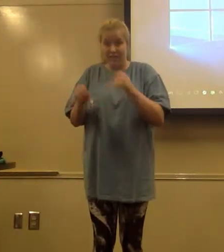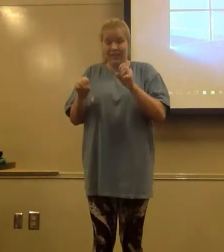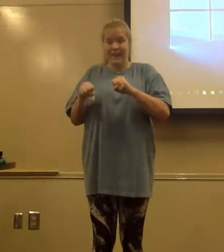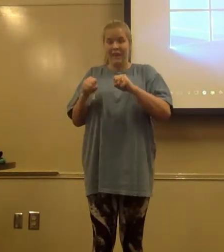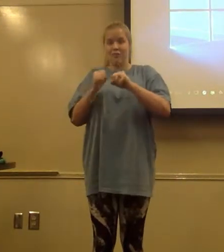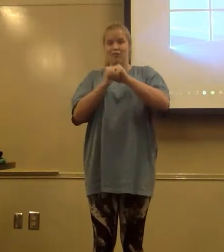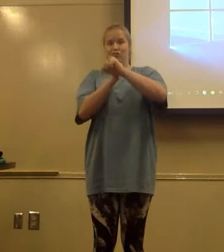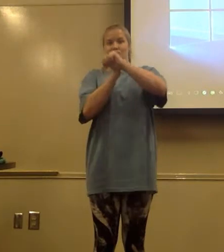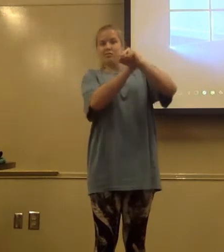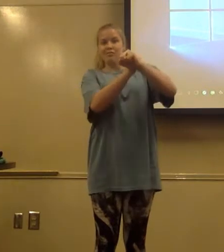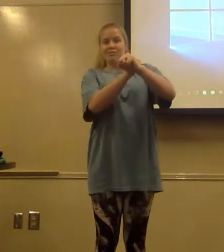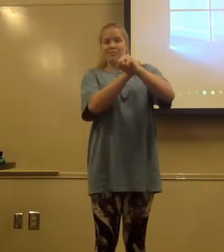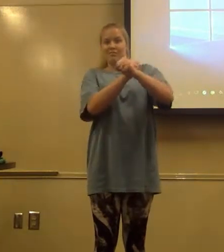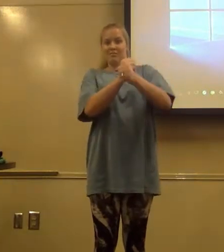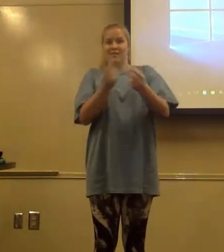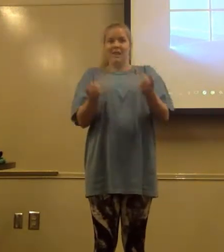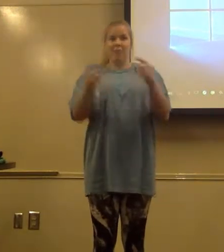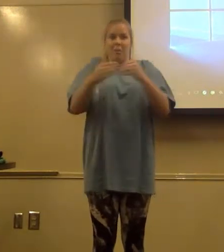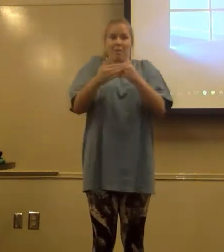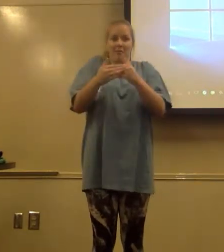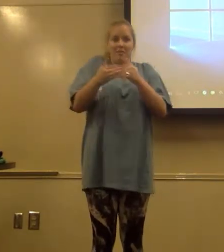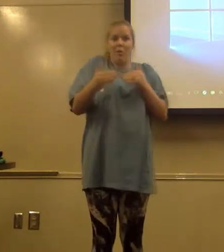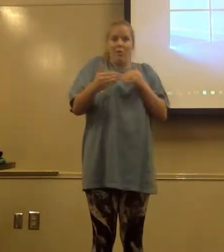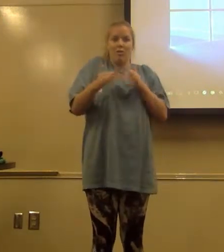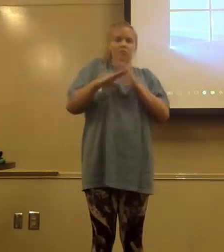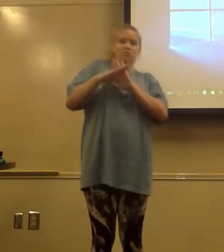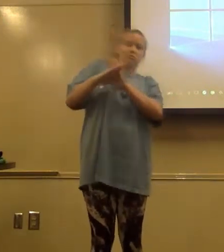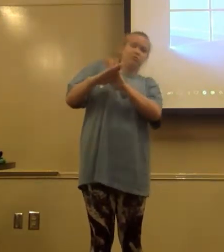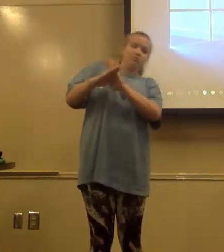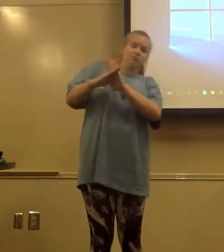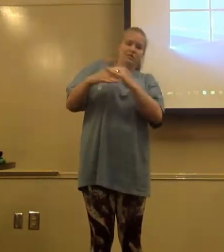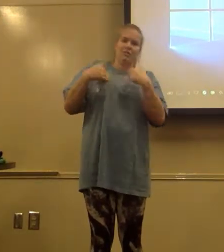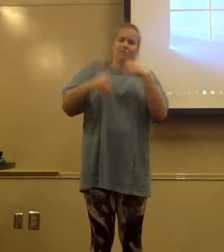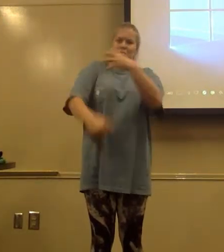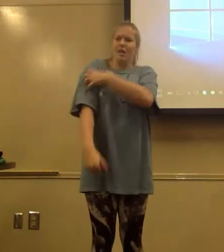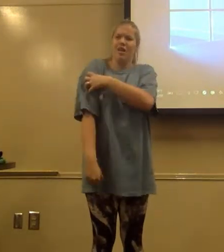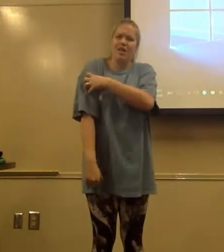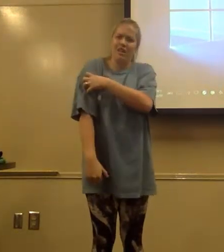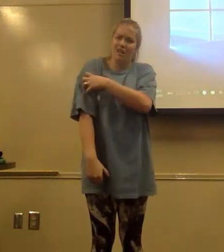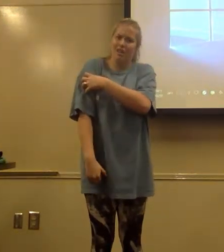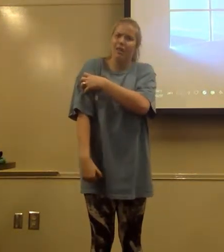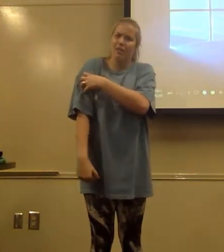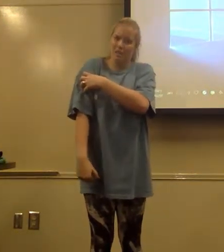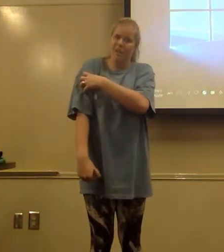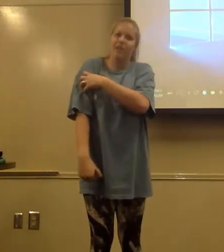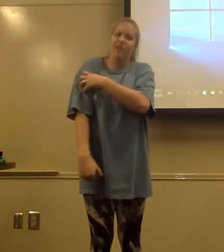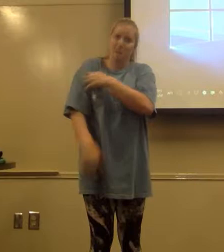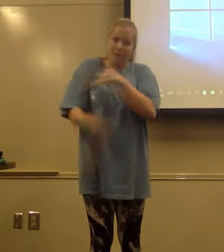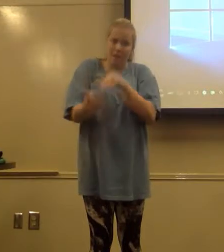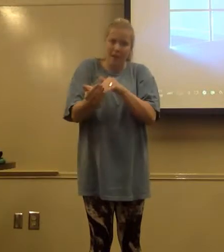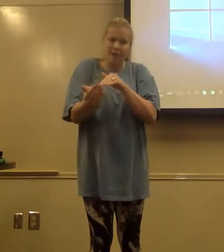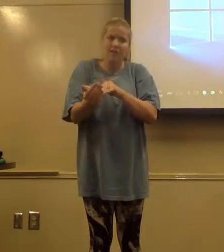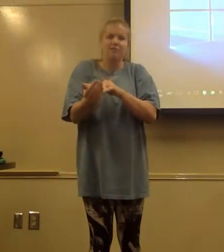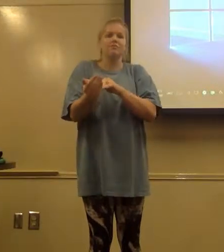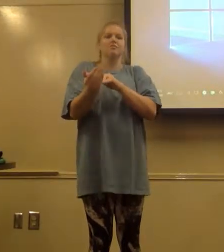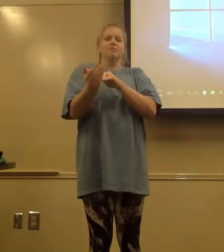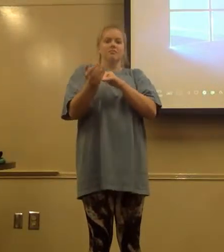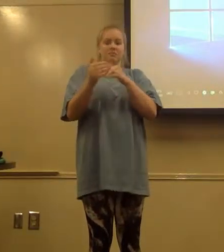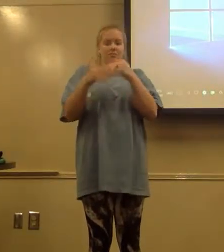healthy lifestyle behaviors. We have the power, we have tremendous power over our medical destiny and longevity. You talk passionately about